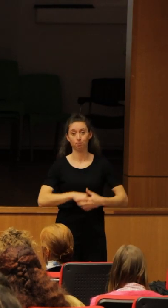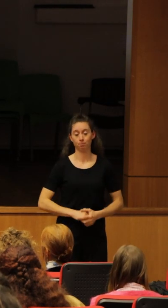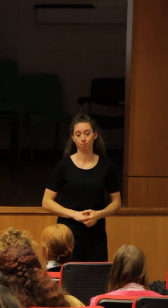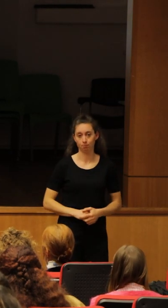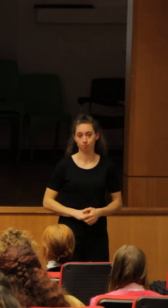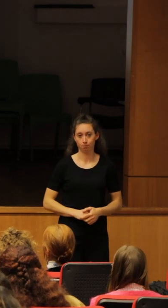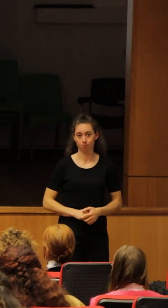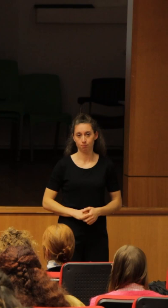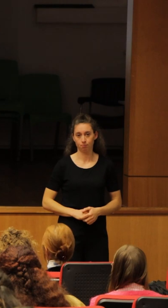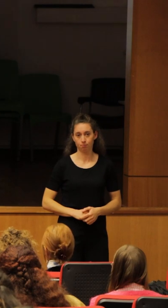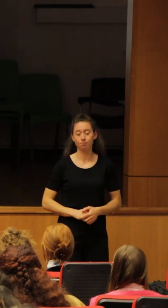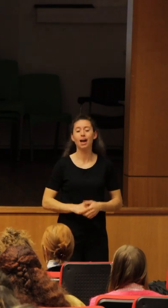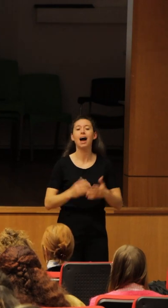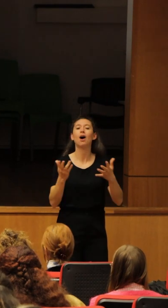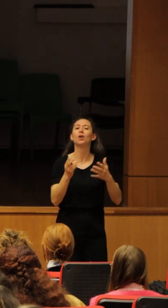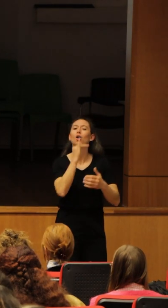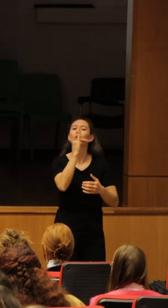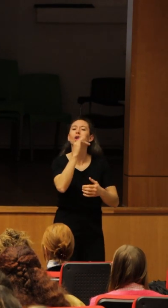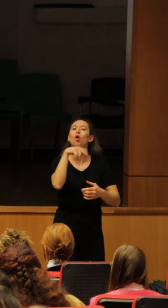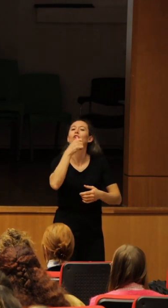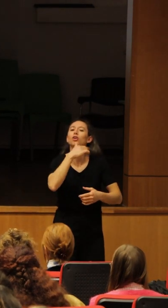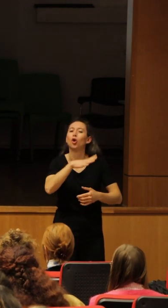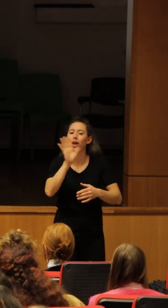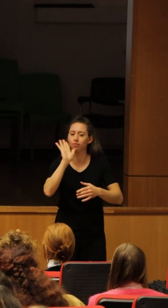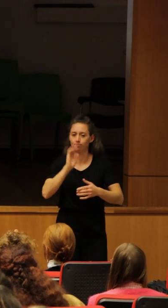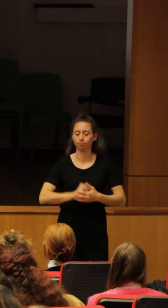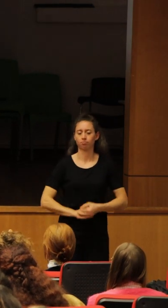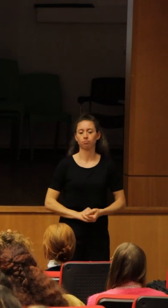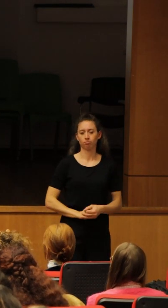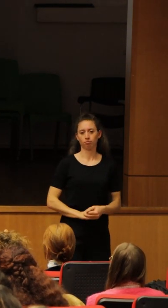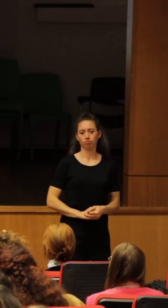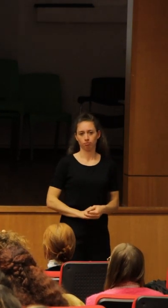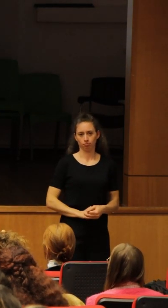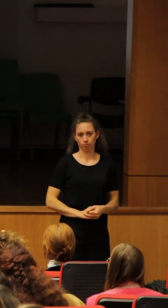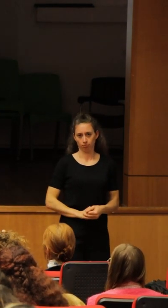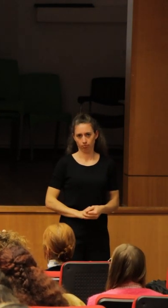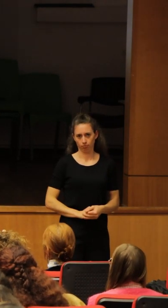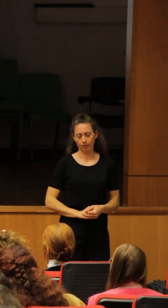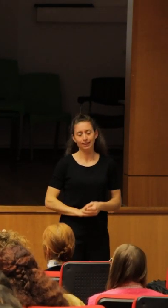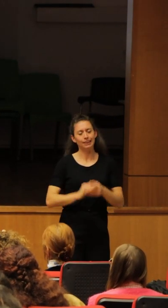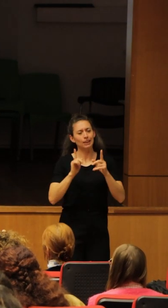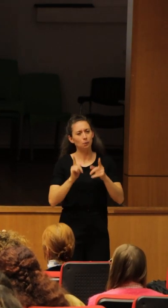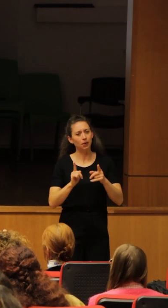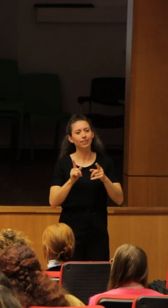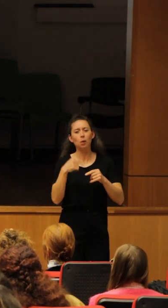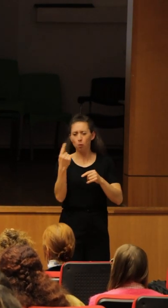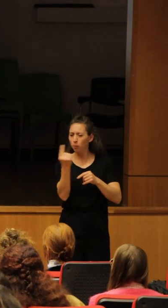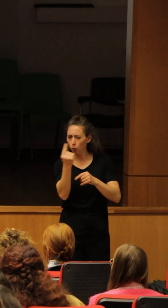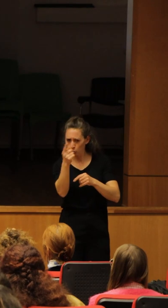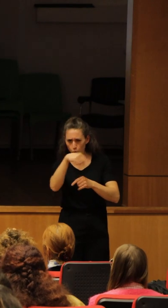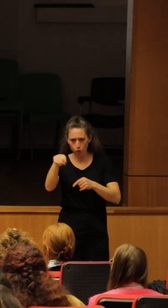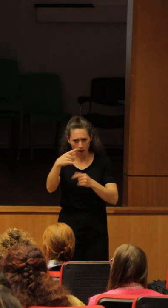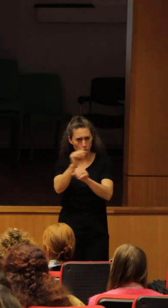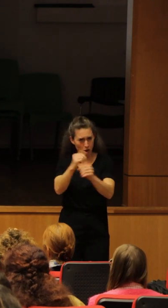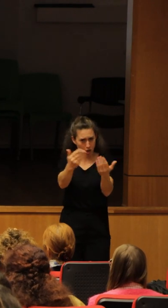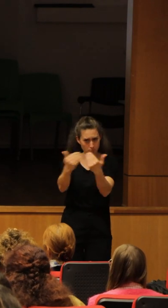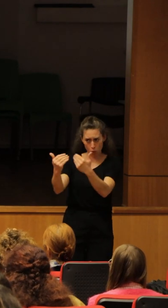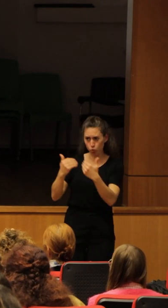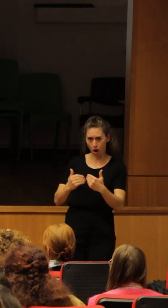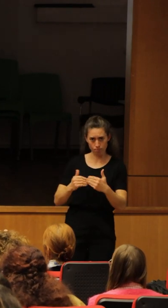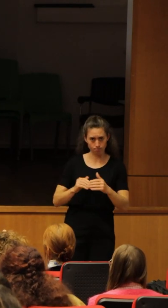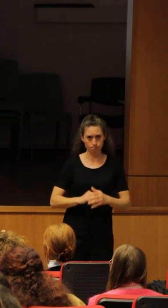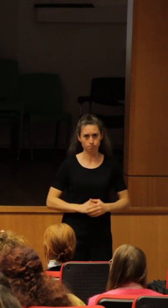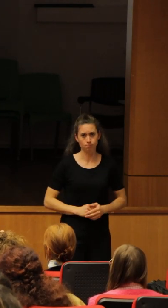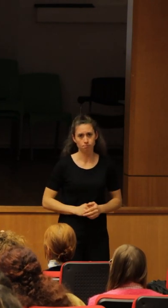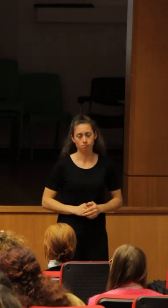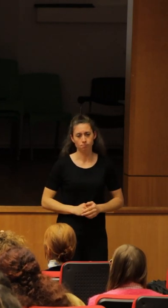another quick story. Y les voy a contar otra anécdota. And then we'll open for a few minutes of questions. Y unos minutos después para preguntas que puedan tener. So